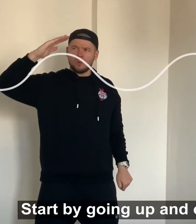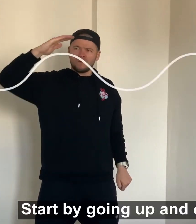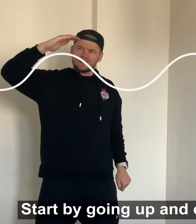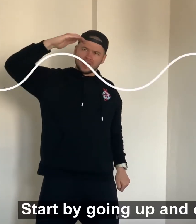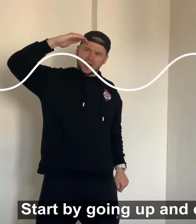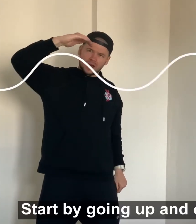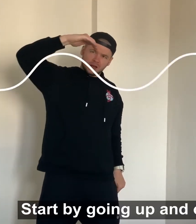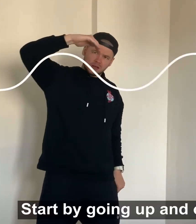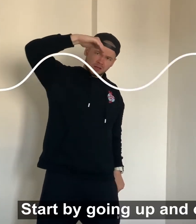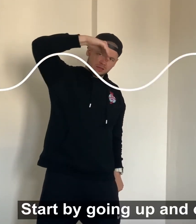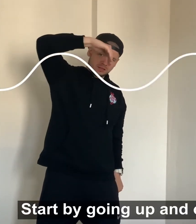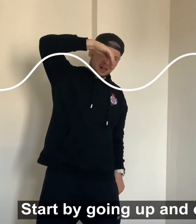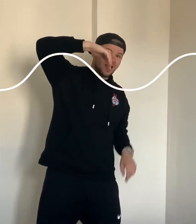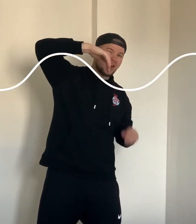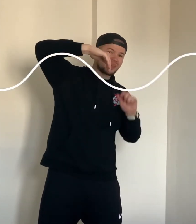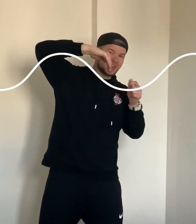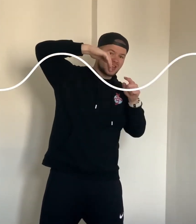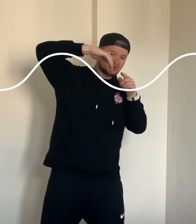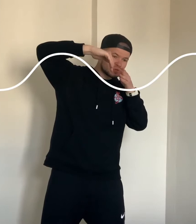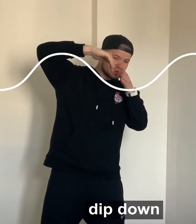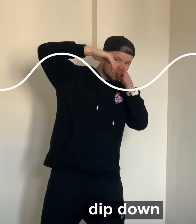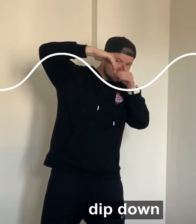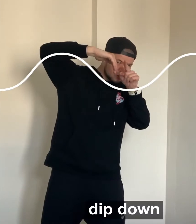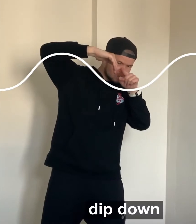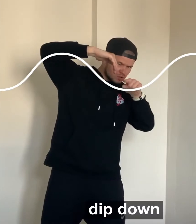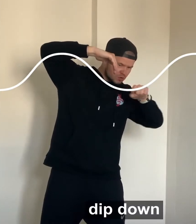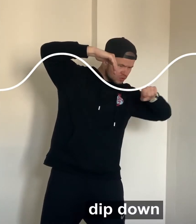and over. Dip down